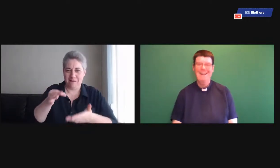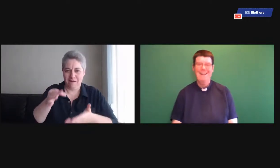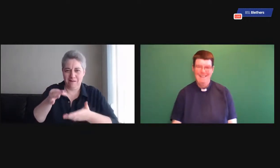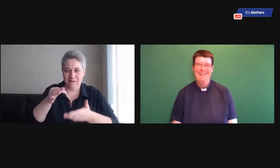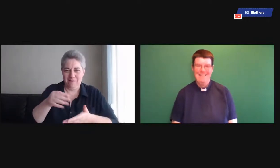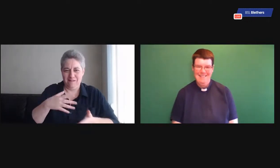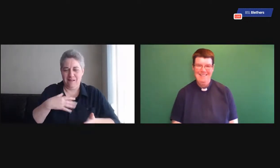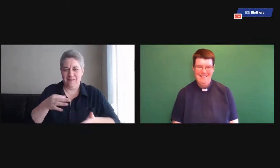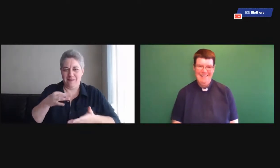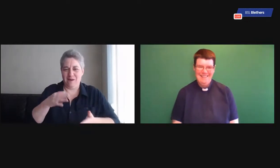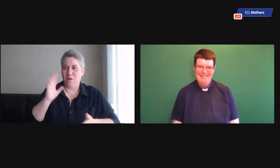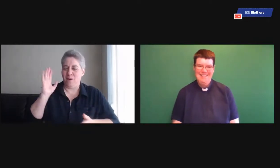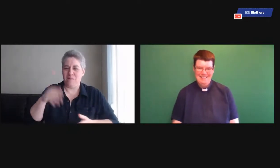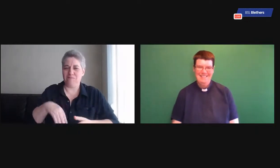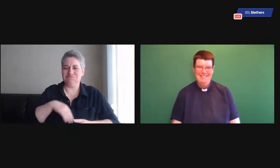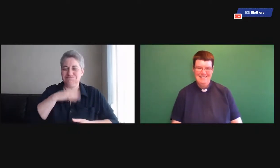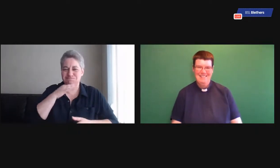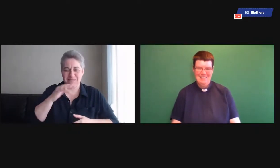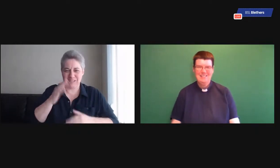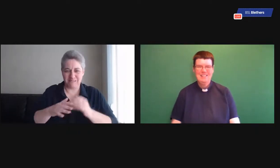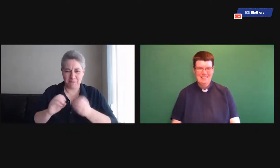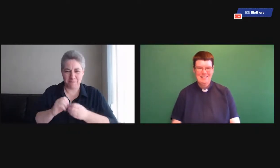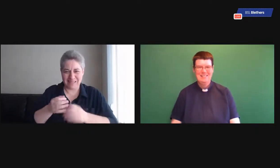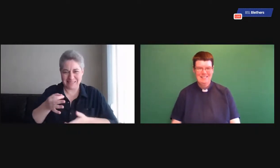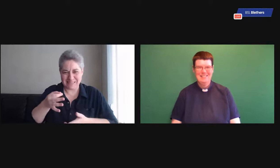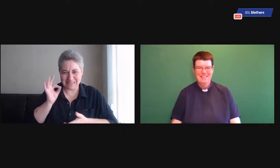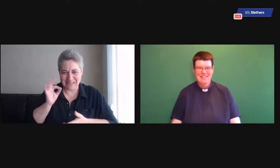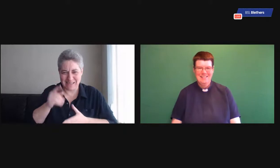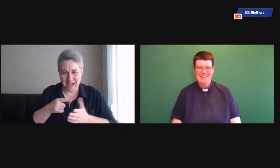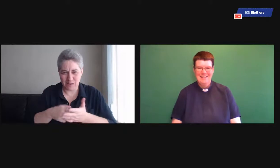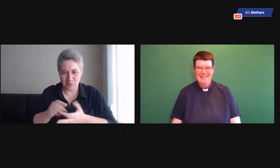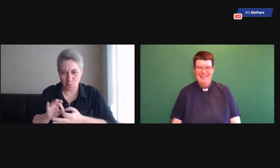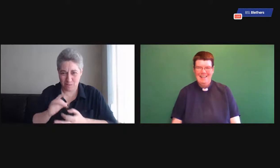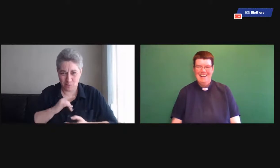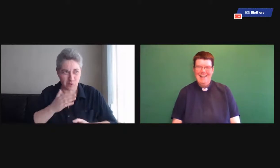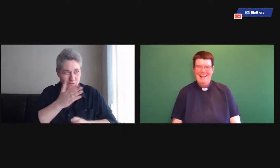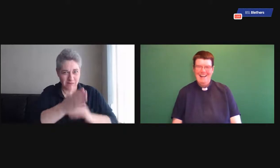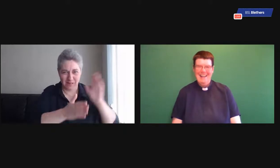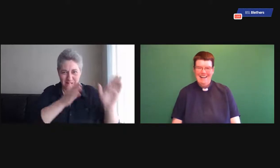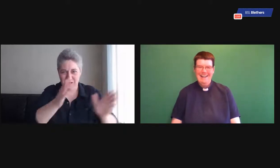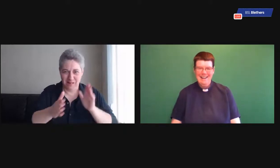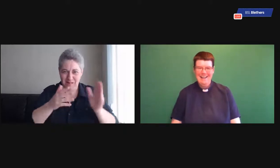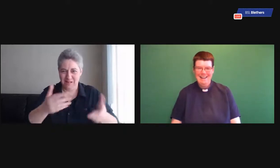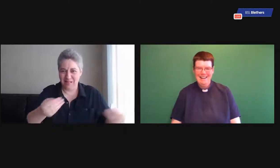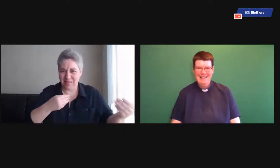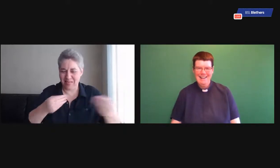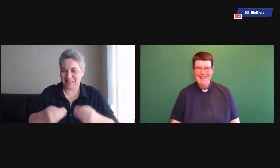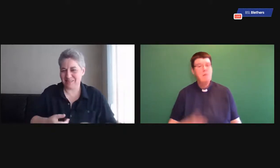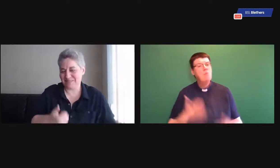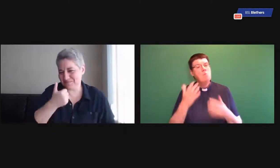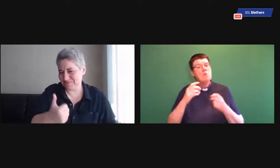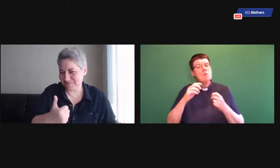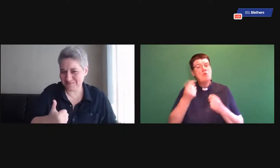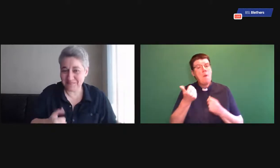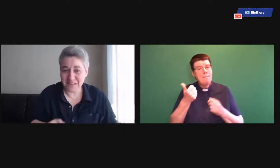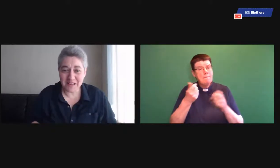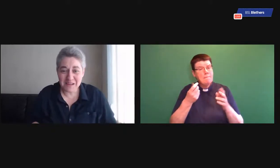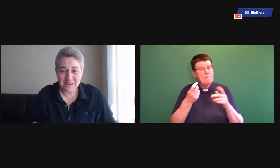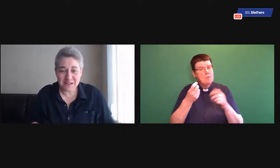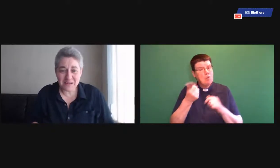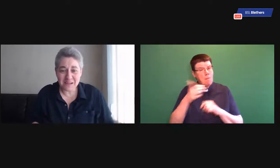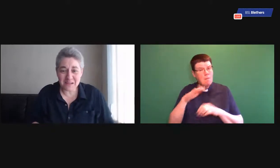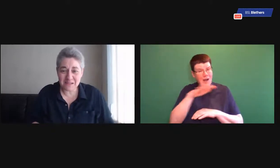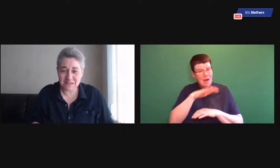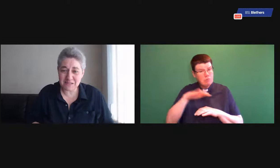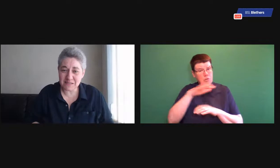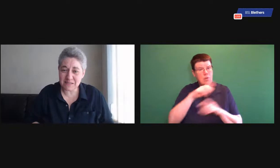to say no. But yeah, it used to be that when ministers or priests went to a house, they were just fed tea and biscuits. And I always thought that